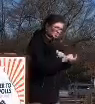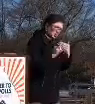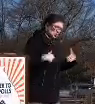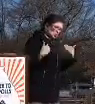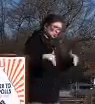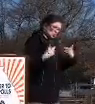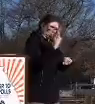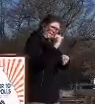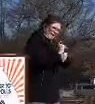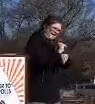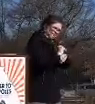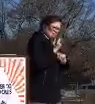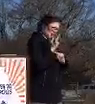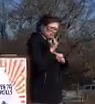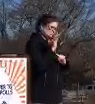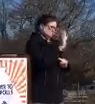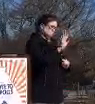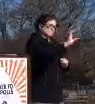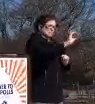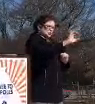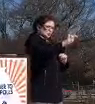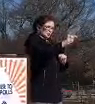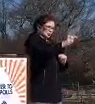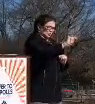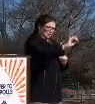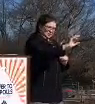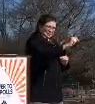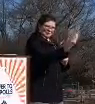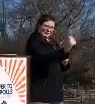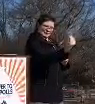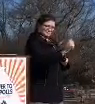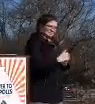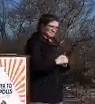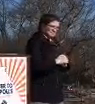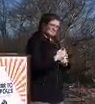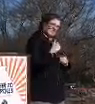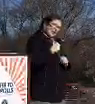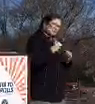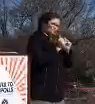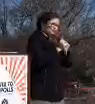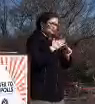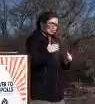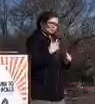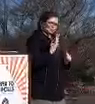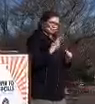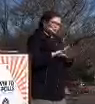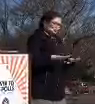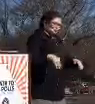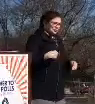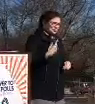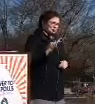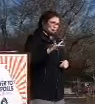was October 15th. And I was in bed with my 2 children. And I sent out a